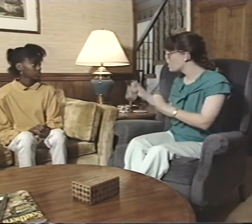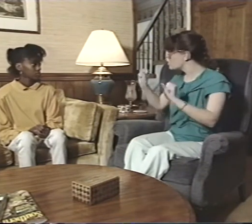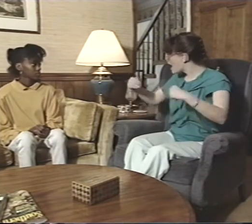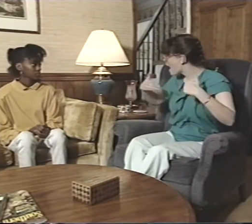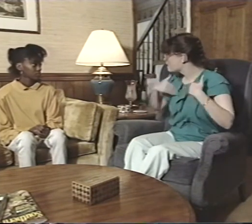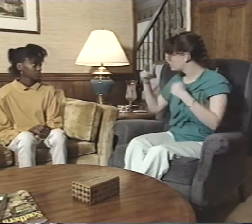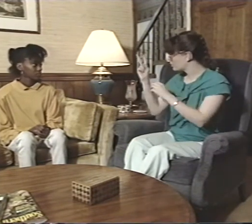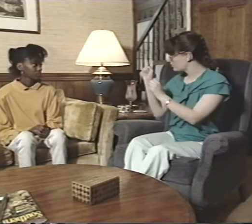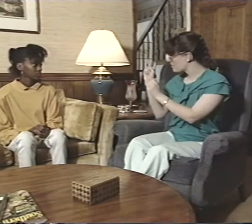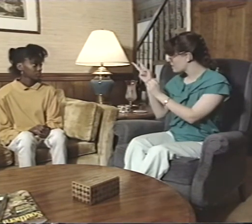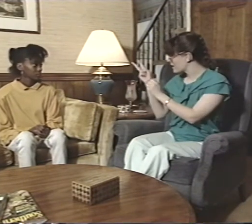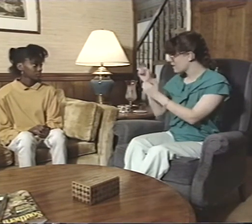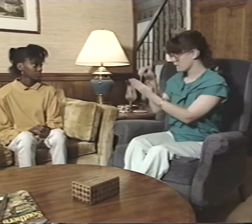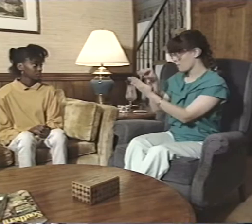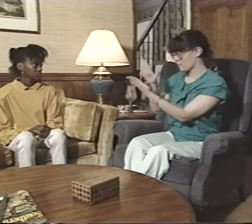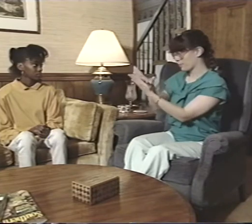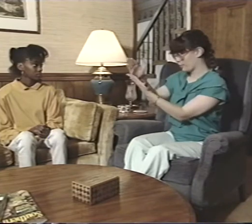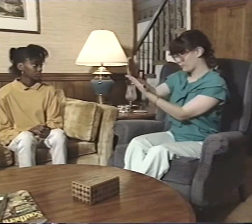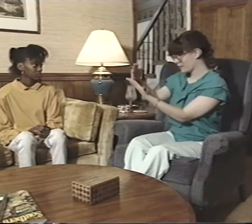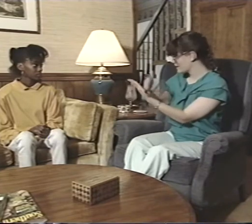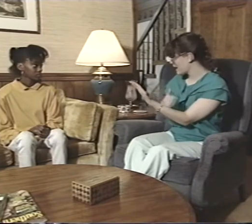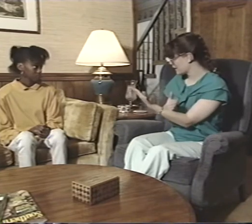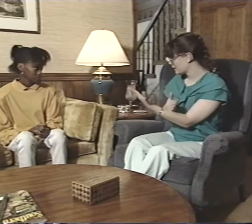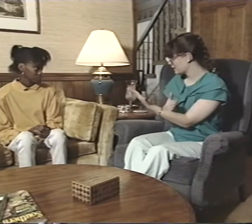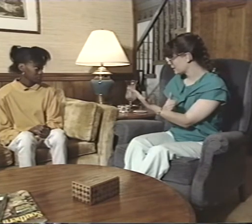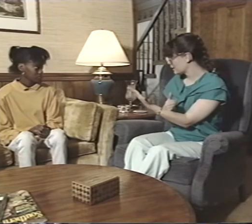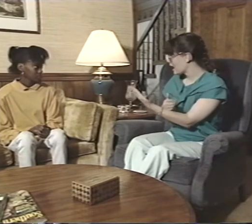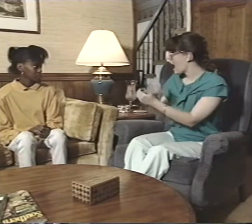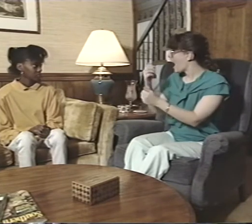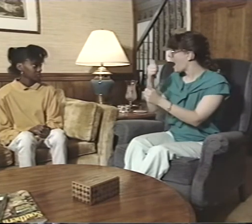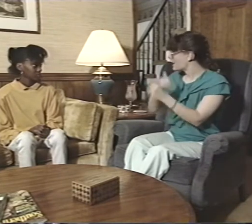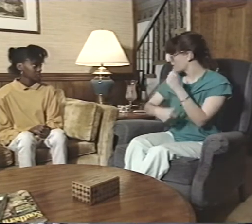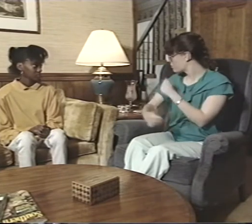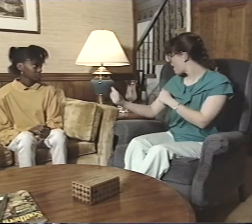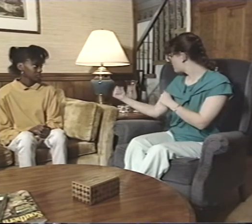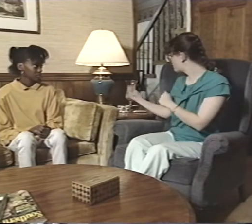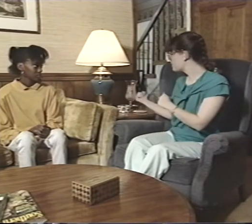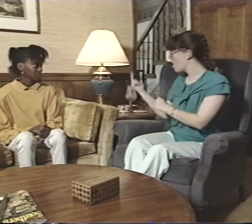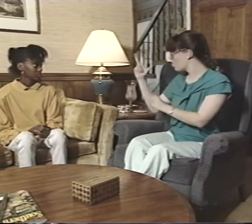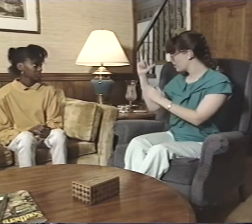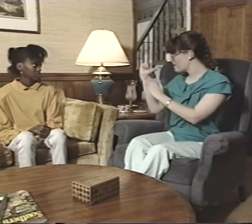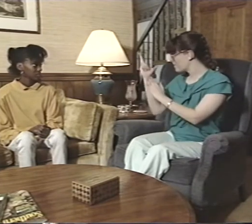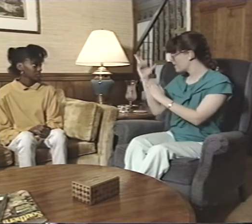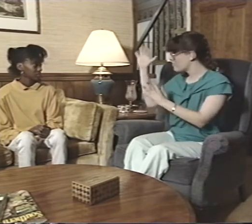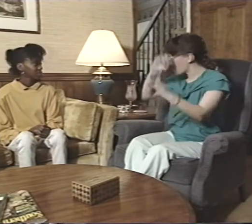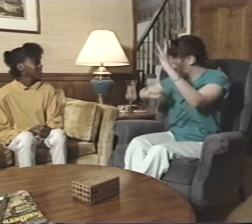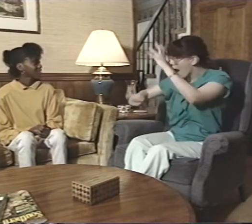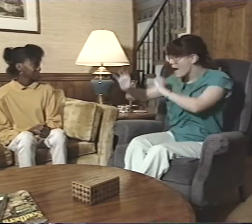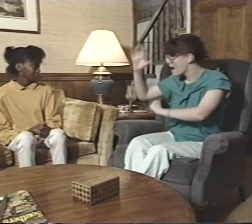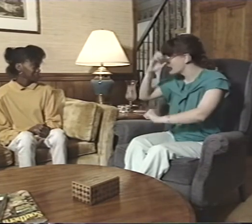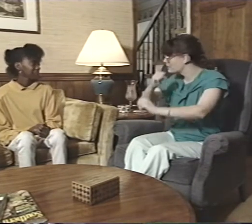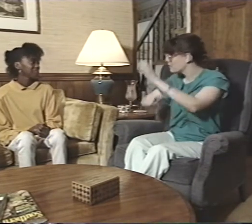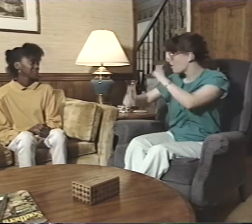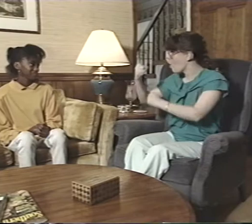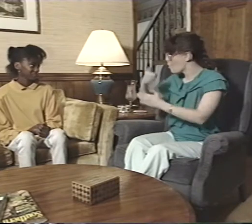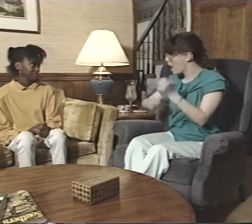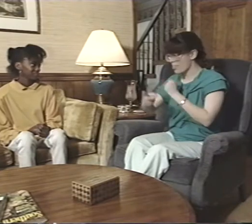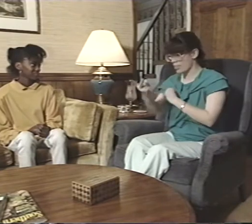can have 2 minutes to write down their list, and everyone else has 3 minutes to guess what those two